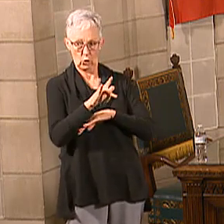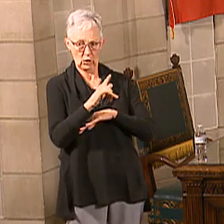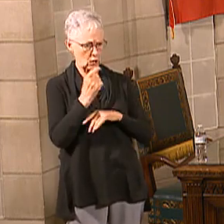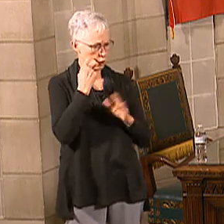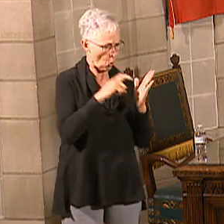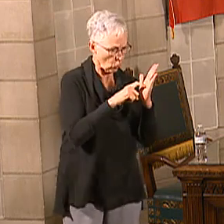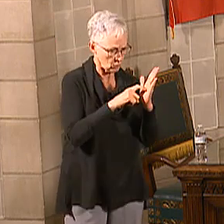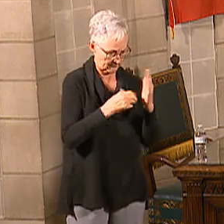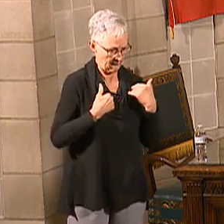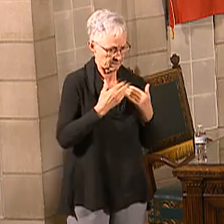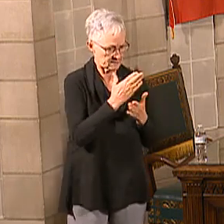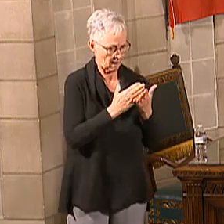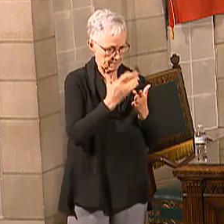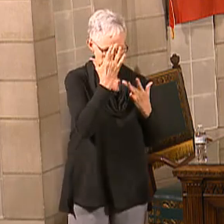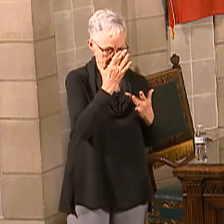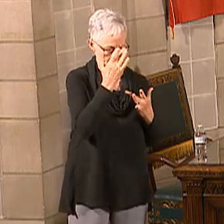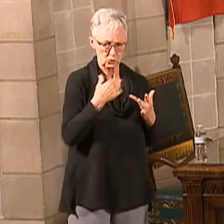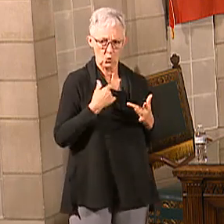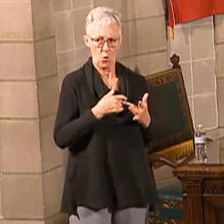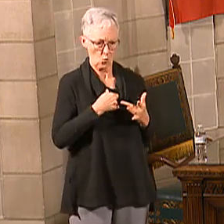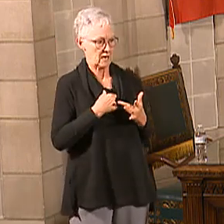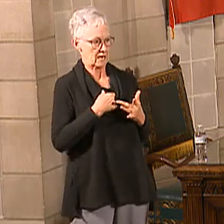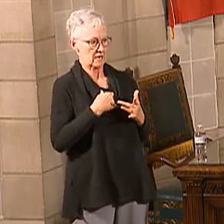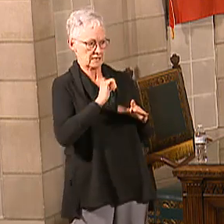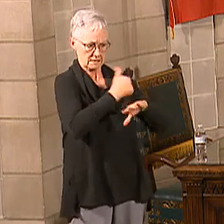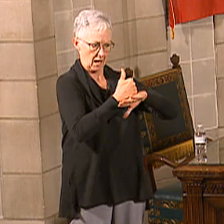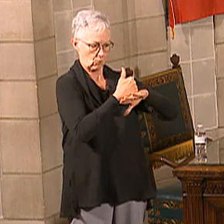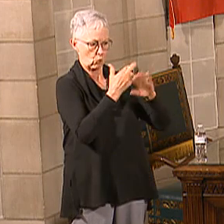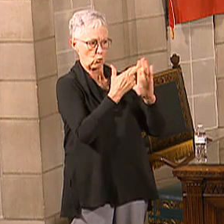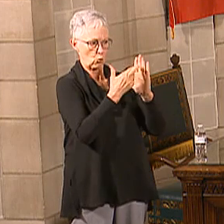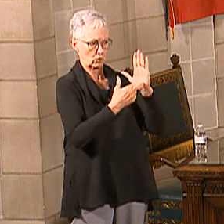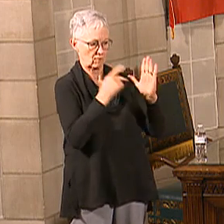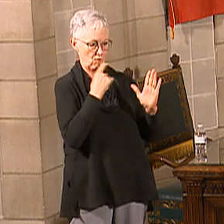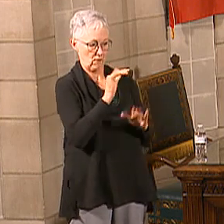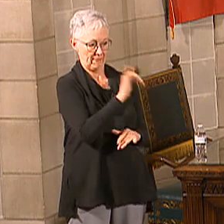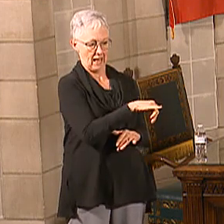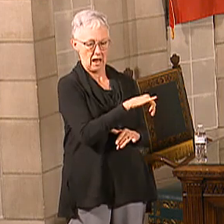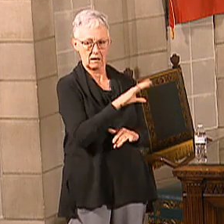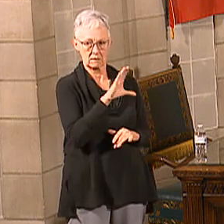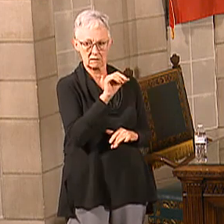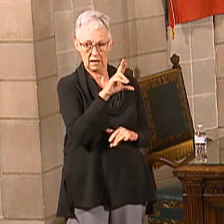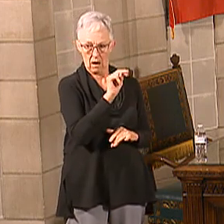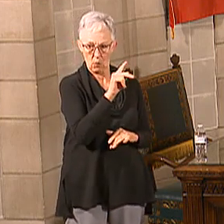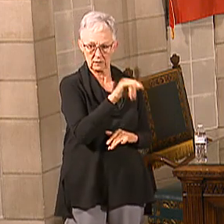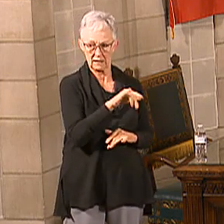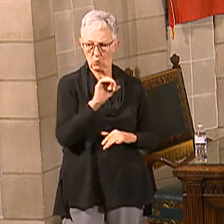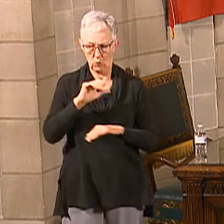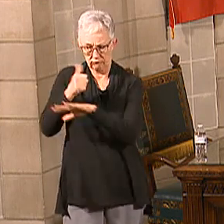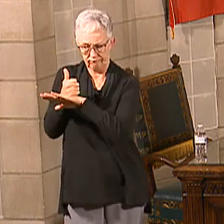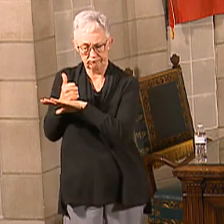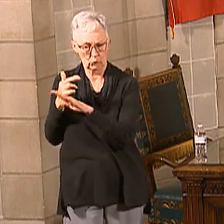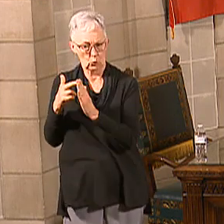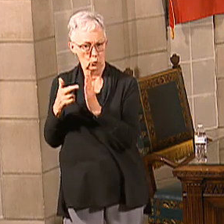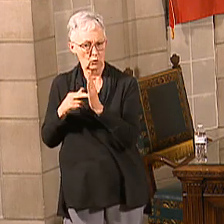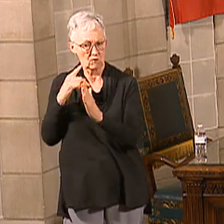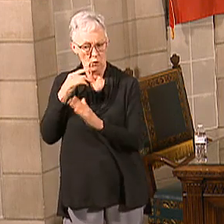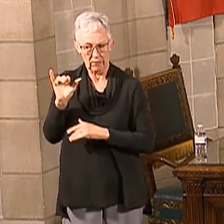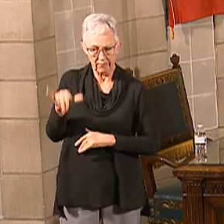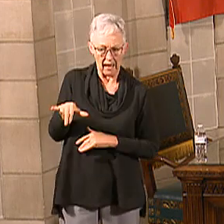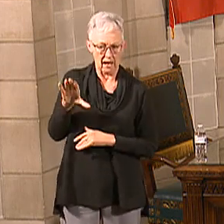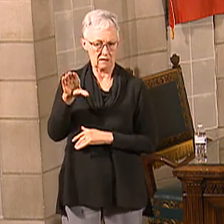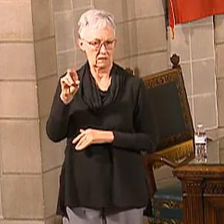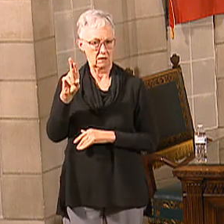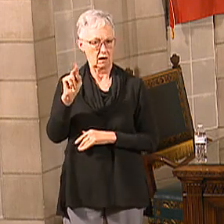than New York. So we have taken these steps, like the 10-person rule that President Trump put in effect last month, to slow the